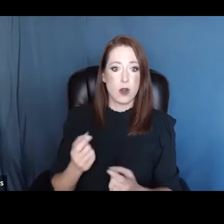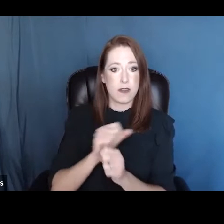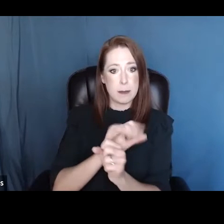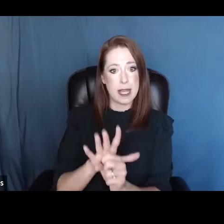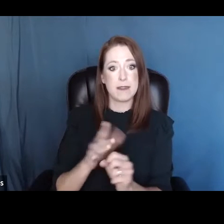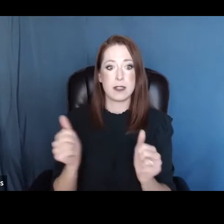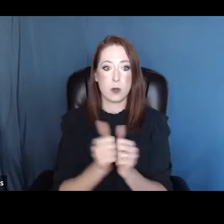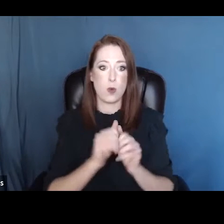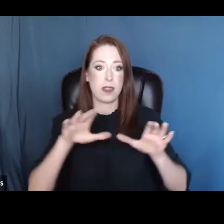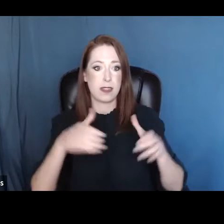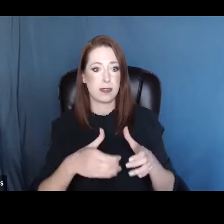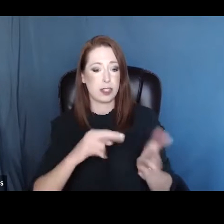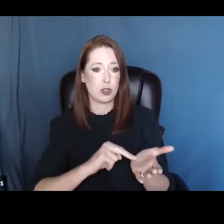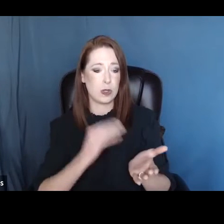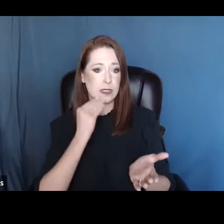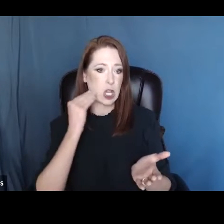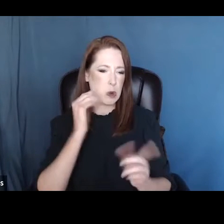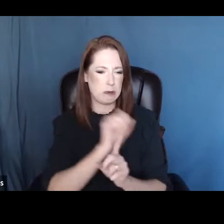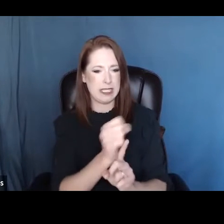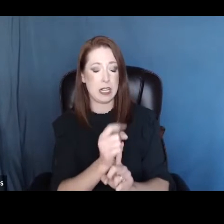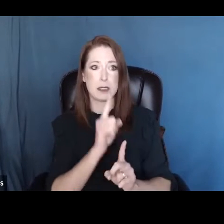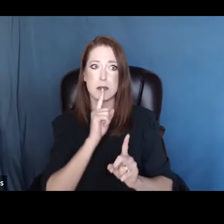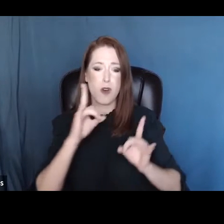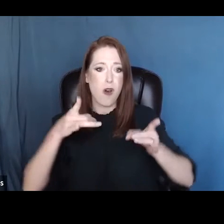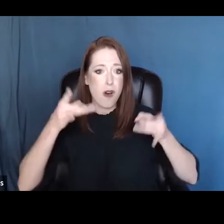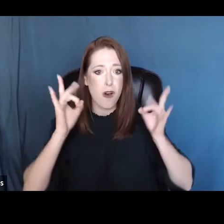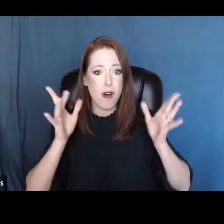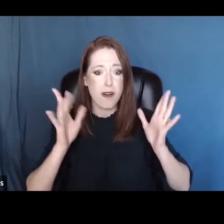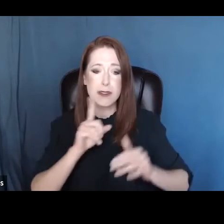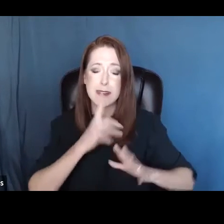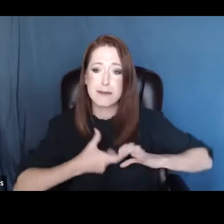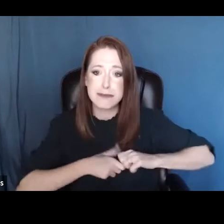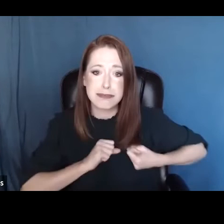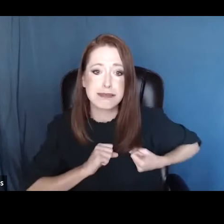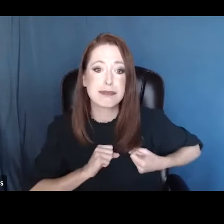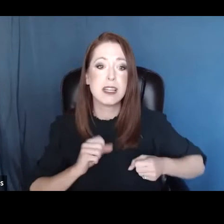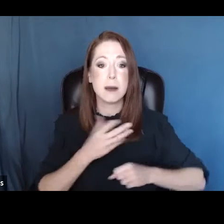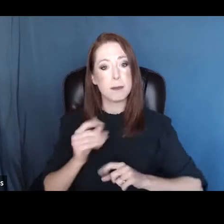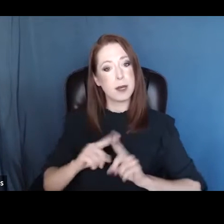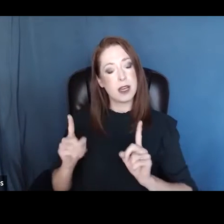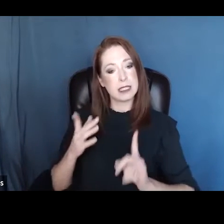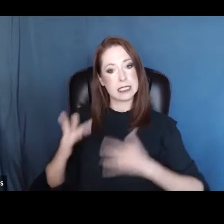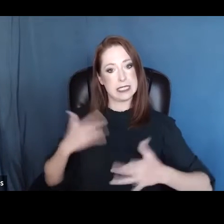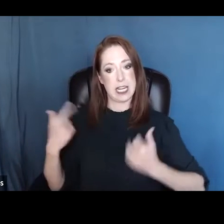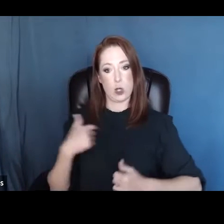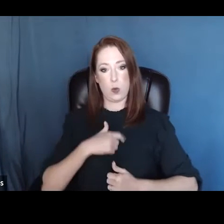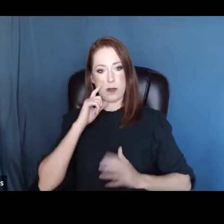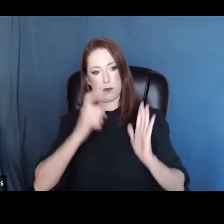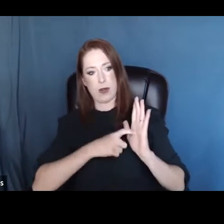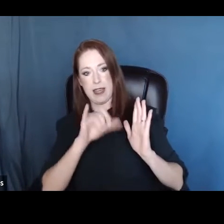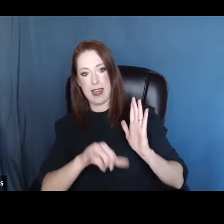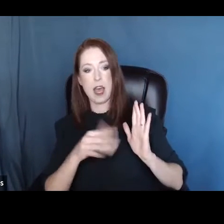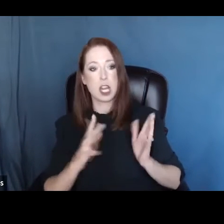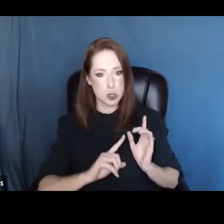nursing facilities has been so horrific that it's disheartening, but also exciting that we were able to go and